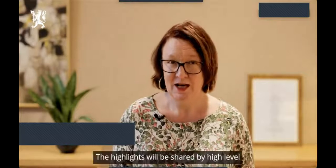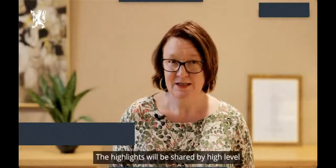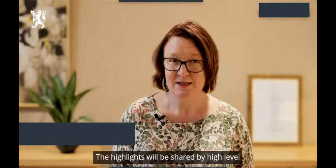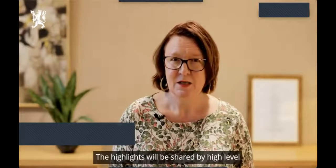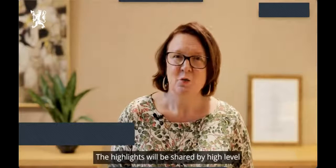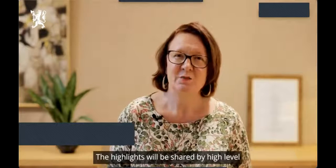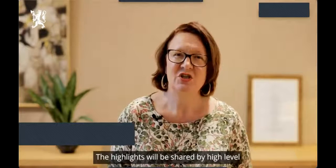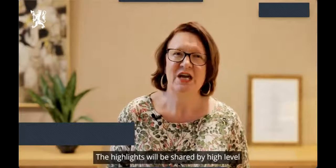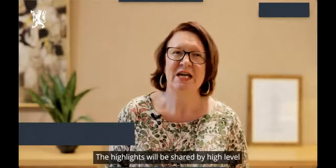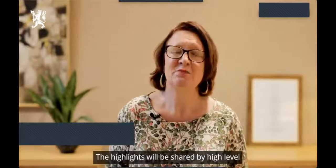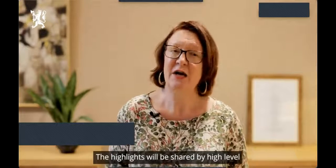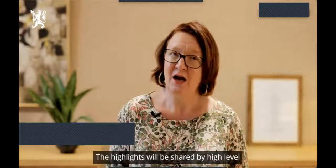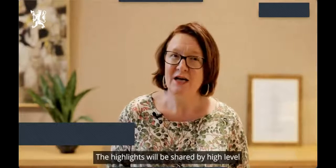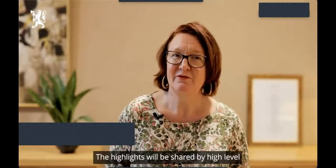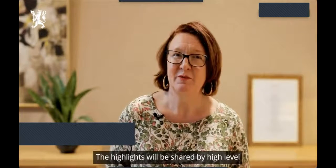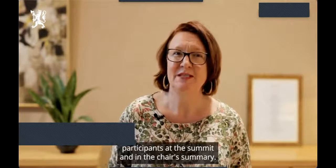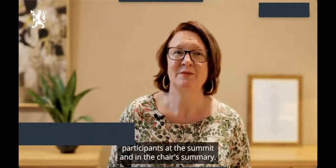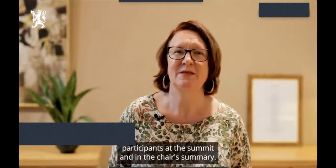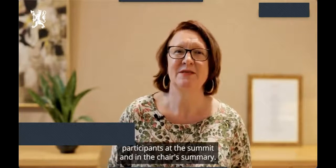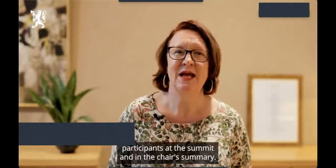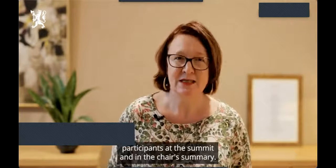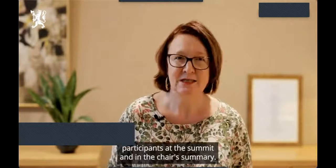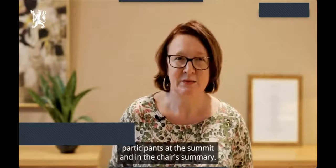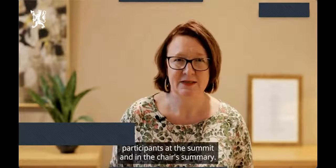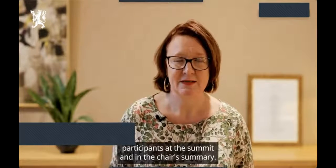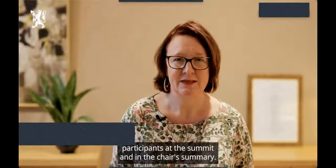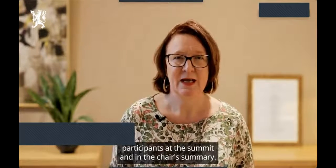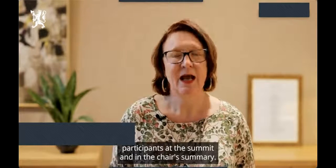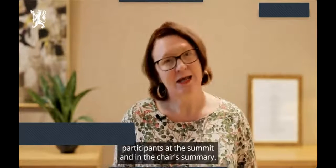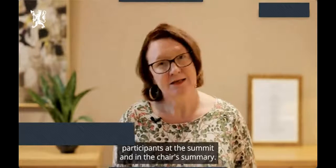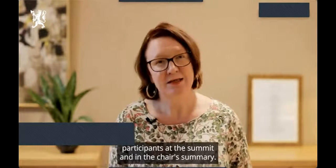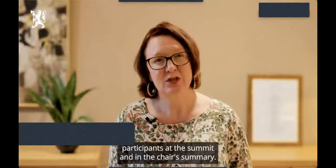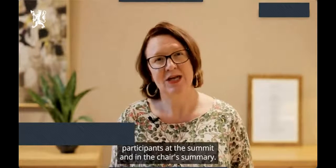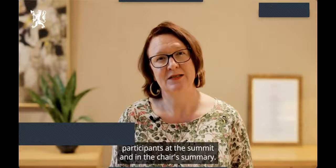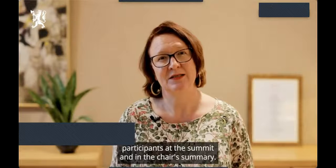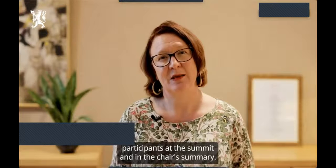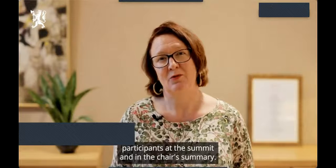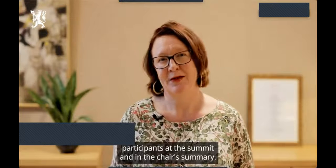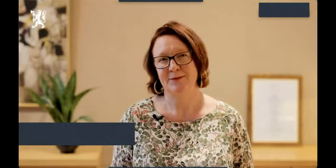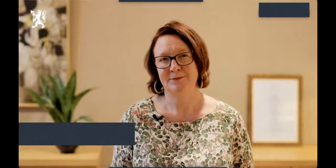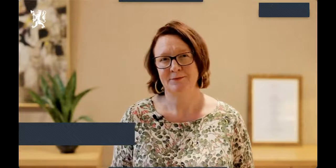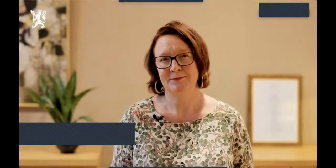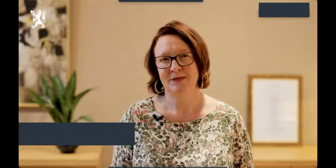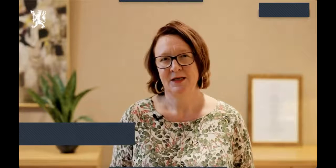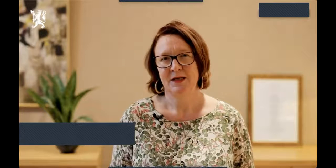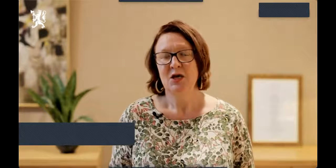The highlights will be shared by high-level participants at the summit and in the chair's summary.